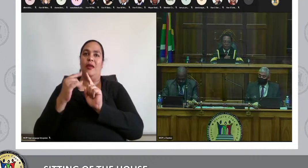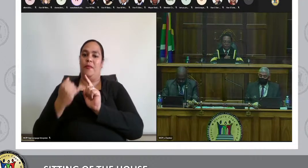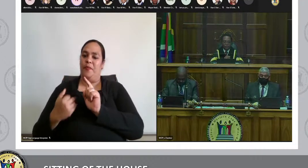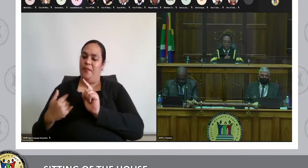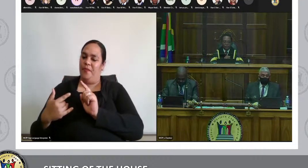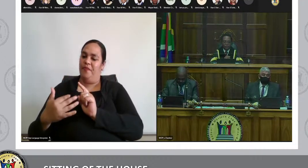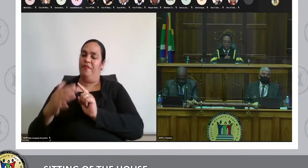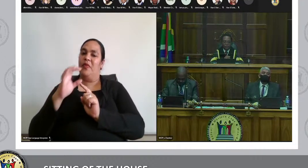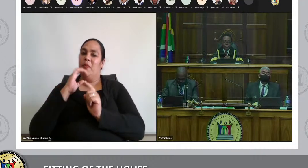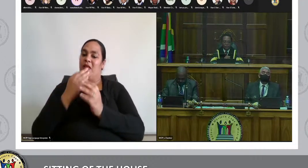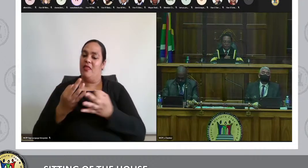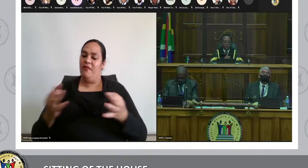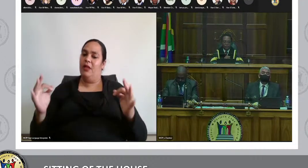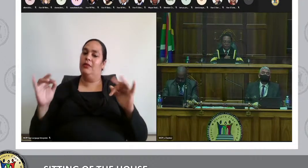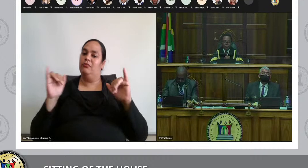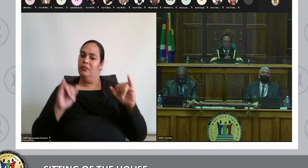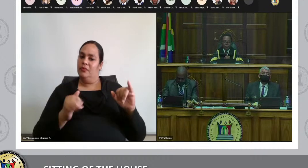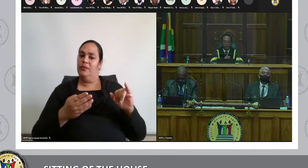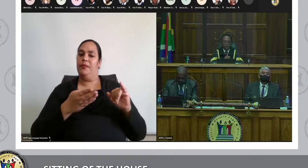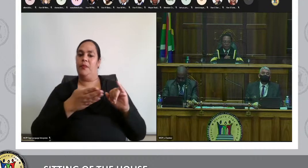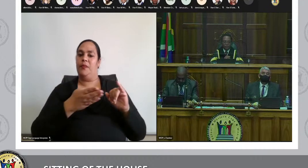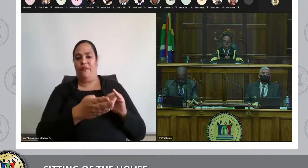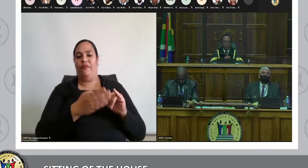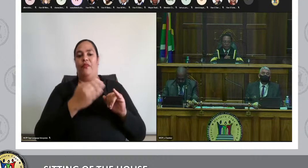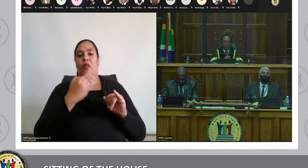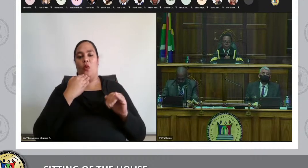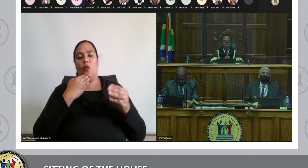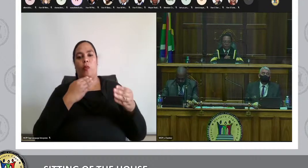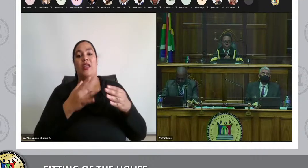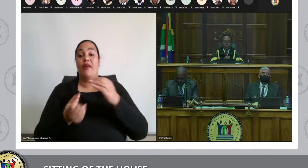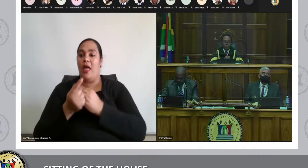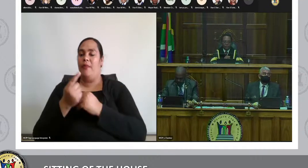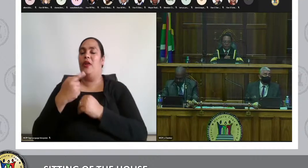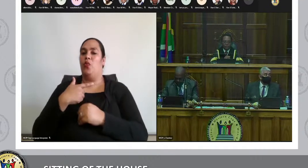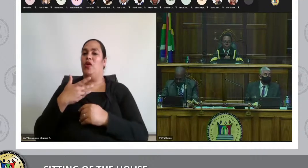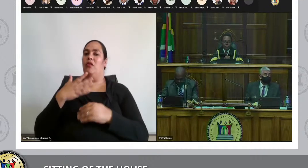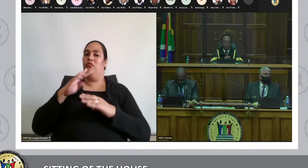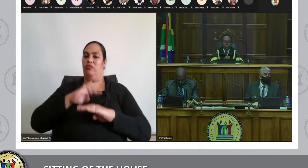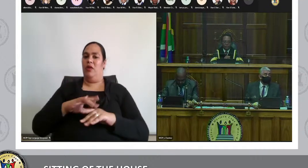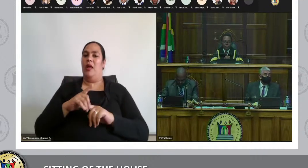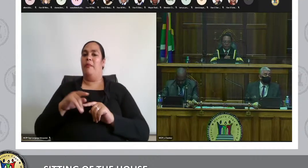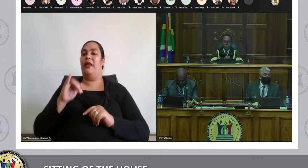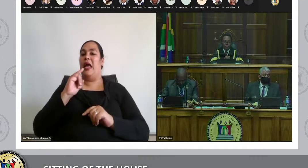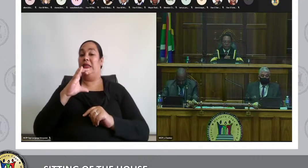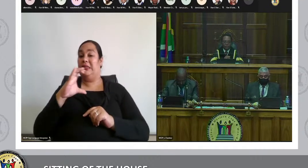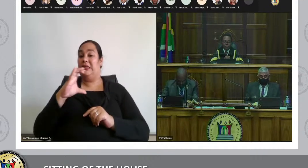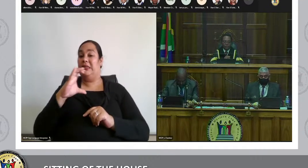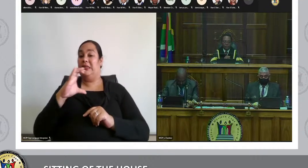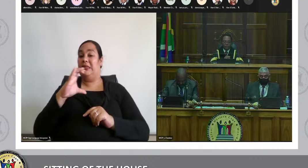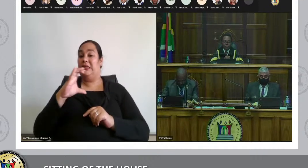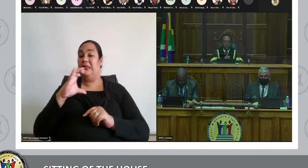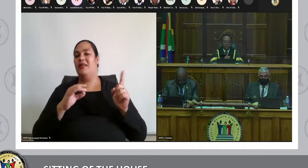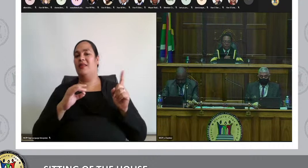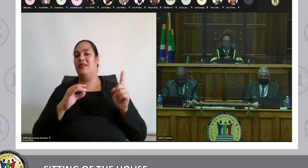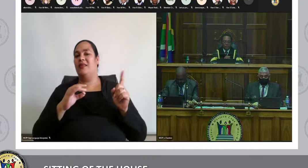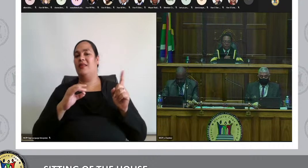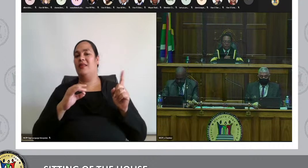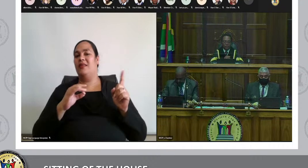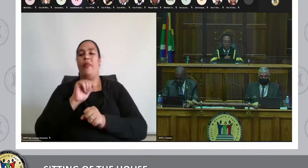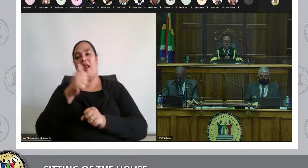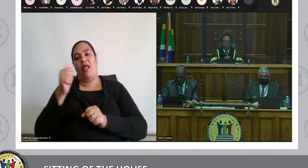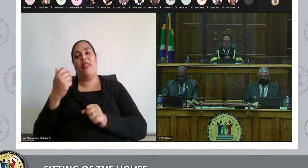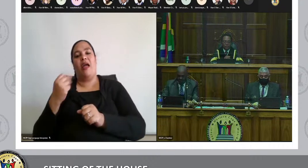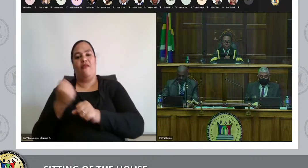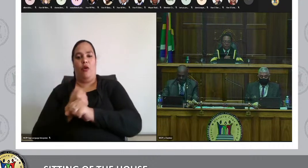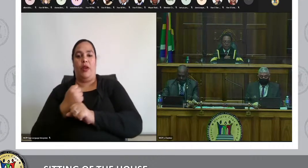that the facilities remain on standby. For example, all the field hospitals except ICC are still operational. And also some